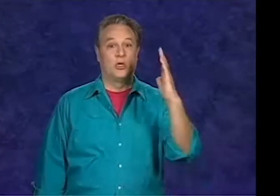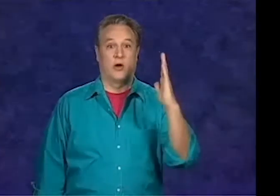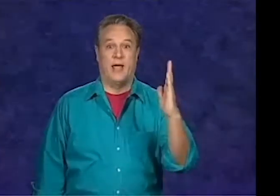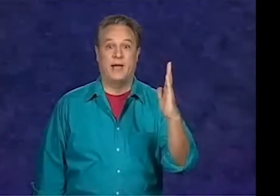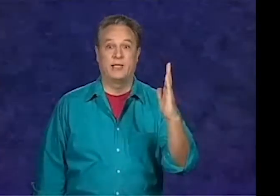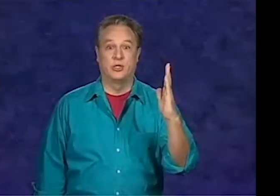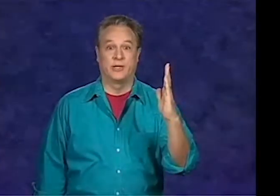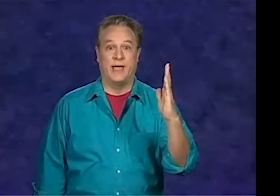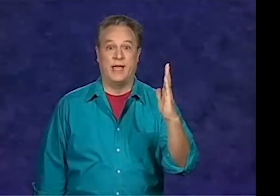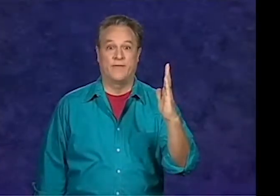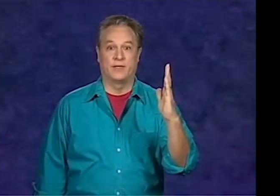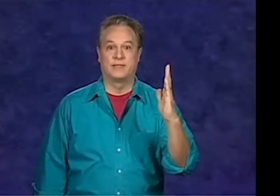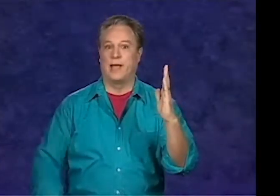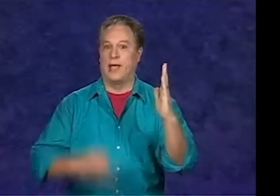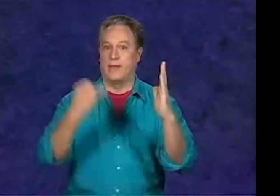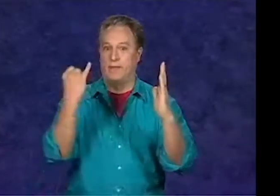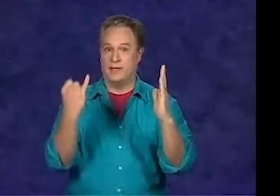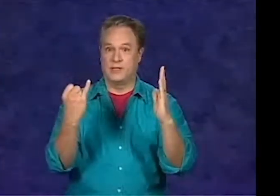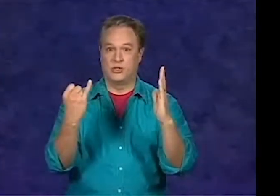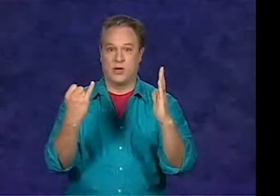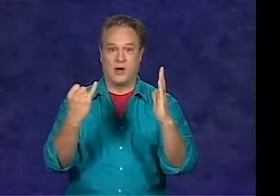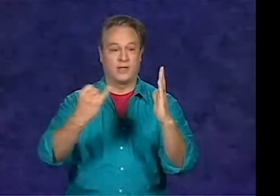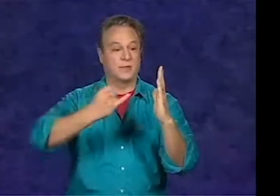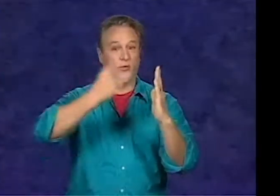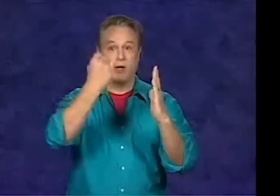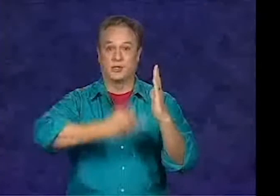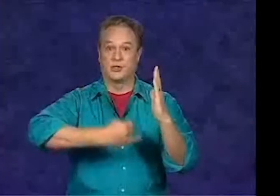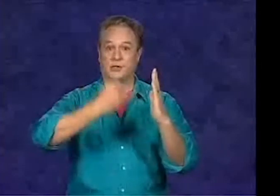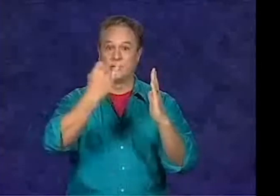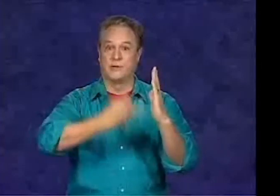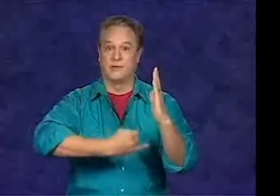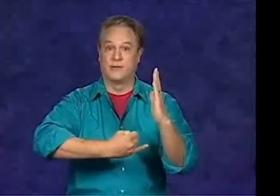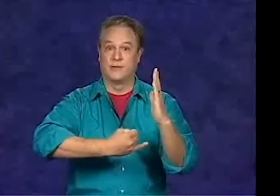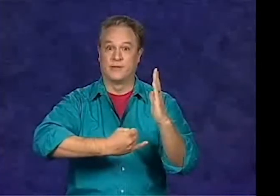Your hand is your canvas, and this is your artist's brush.